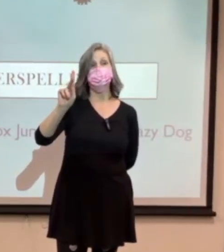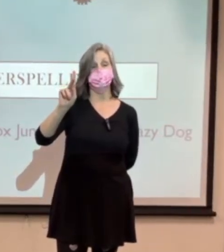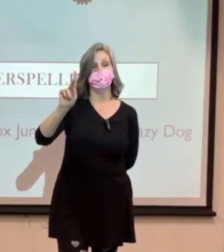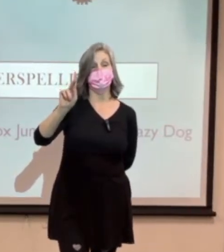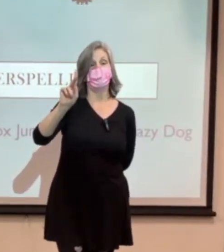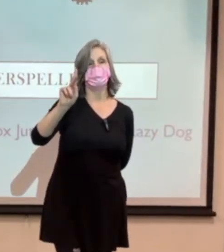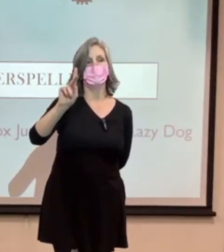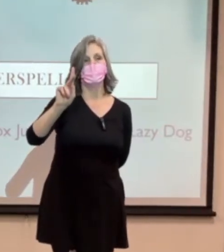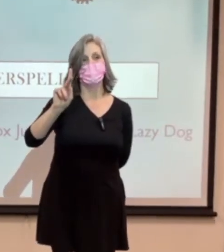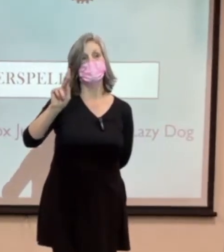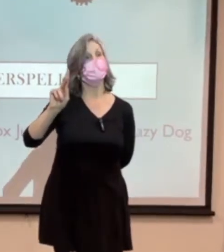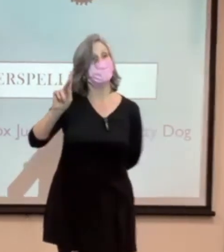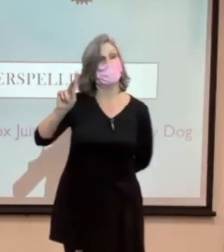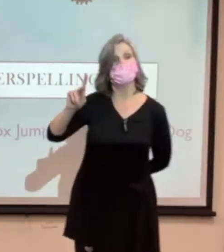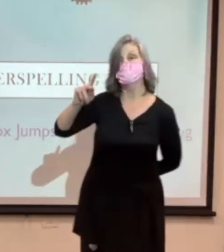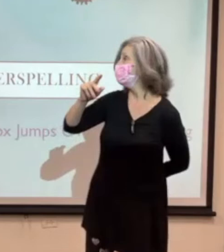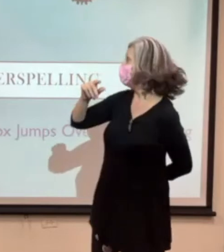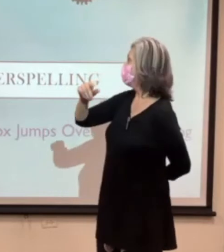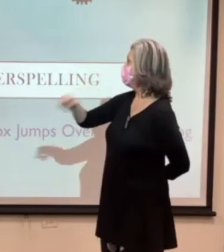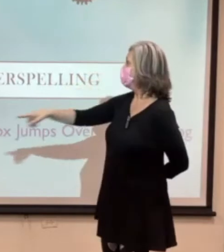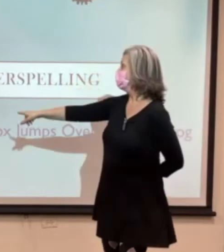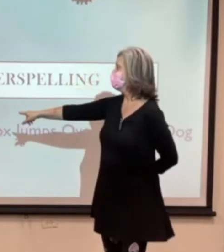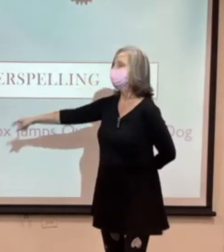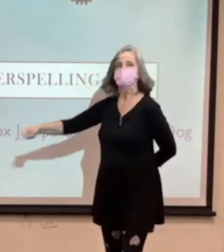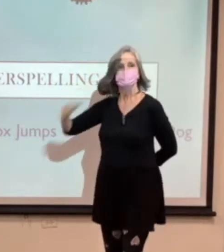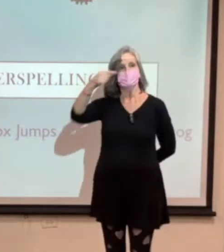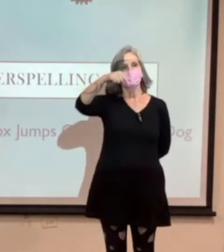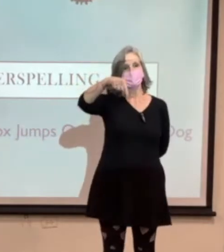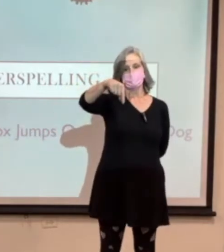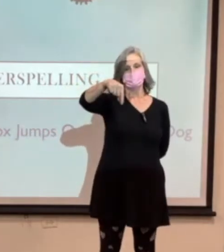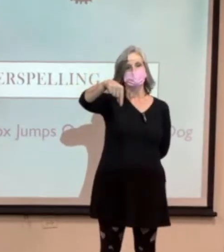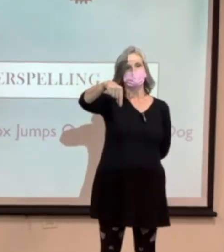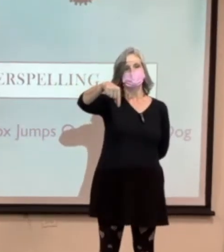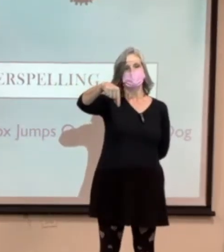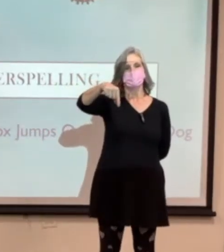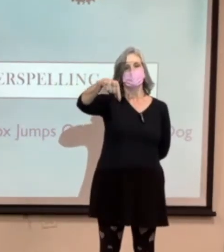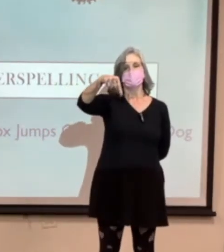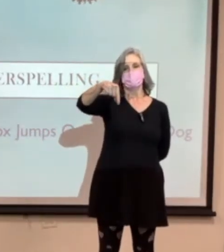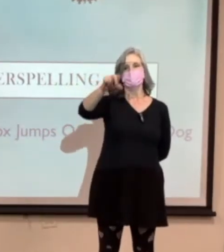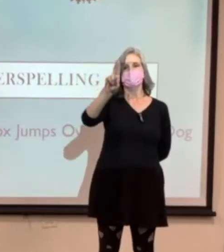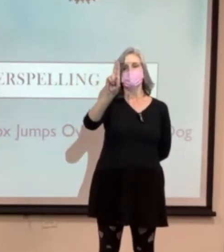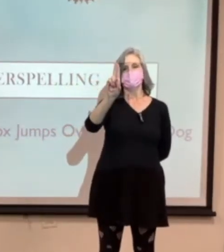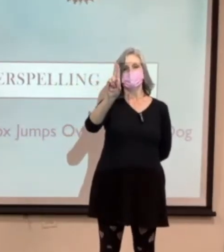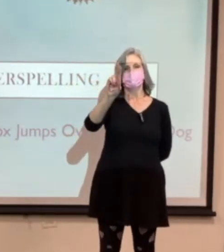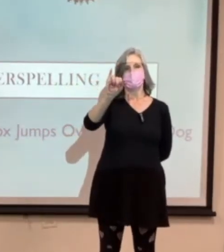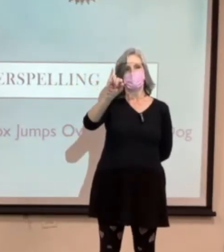She's looking down. I did quick. Yeah, if it's one letter, you have the one. Q, not present, I believe. Q, U,